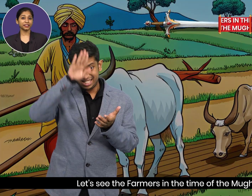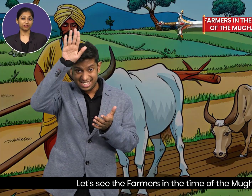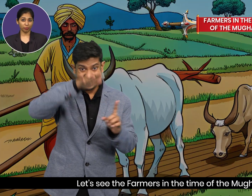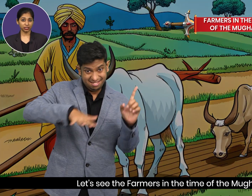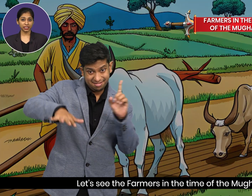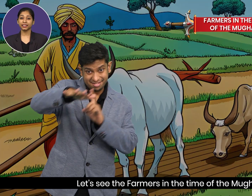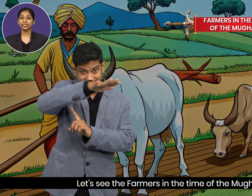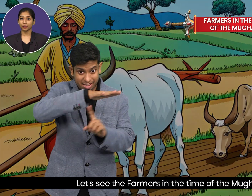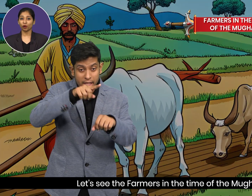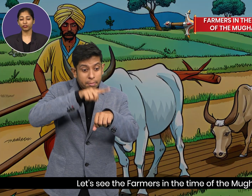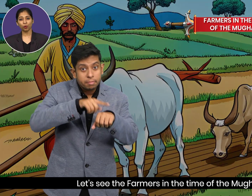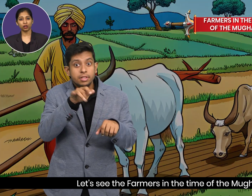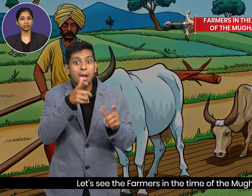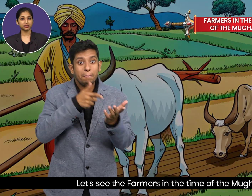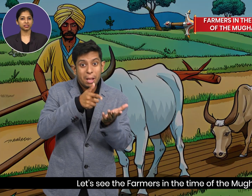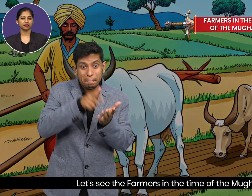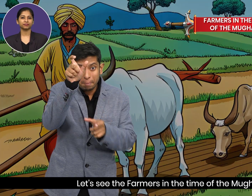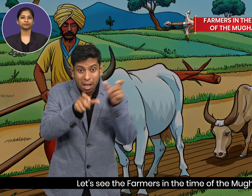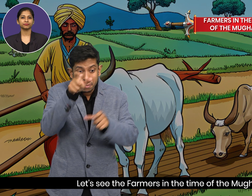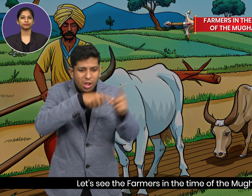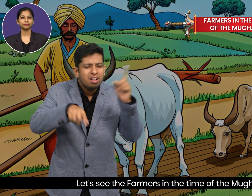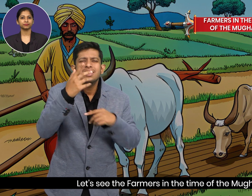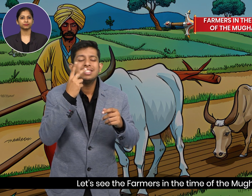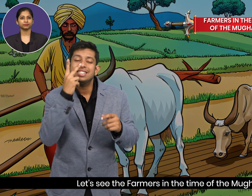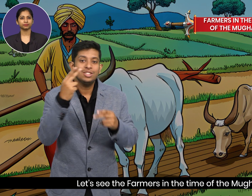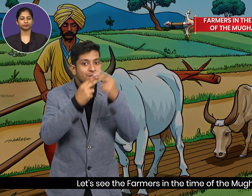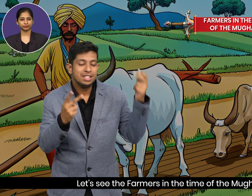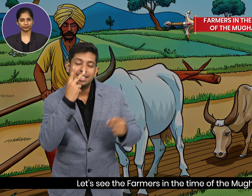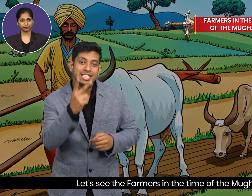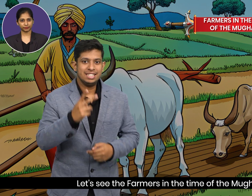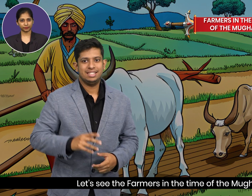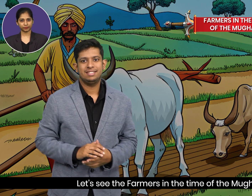Let's see the farmers in the time of the Mughals.